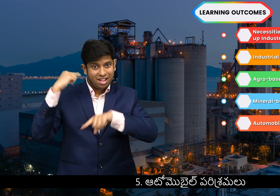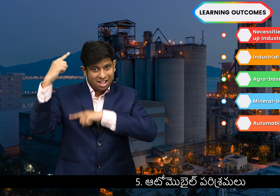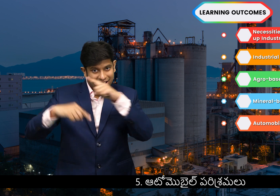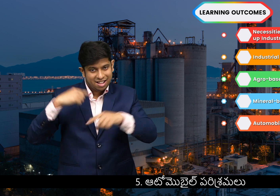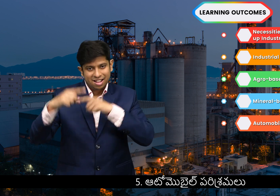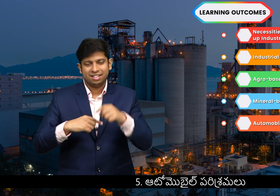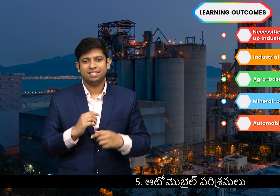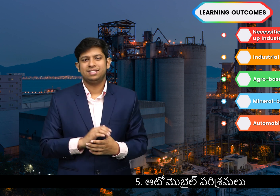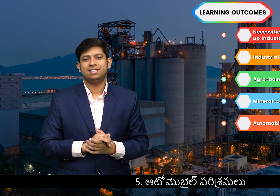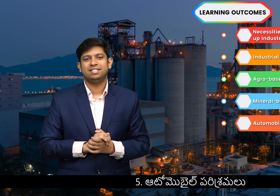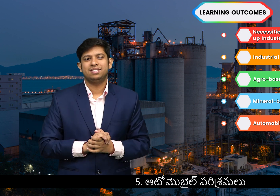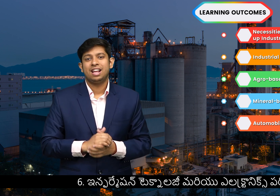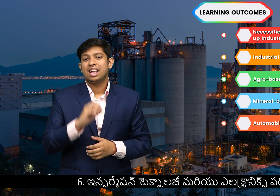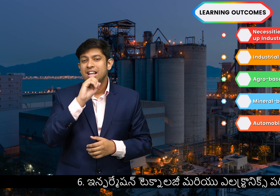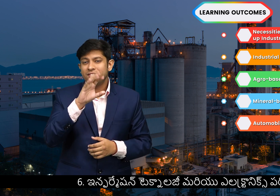Automobile industries.